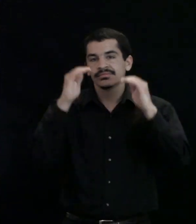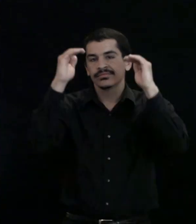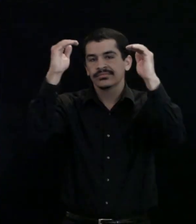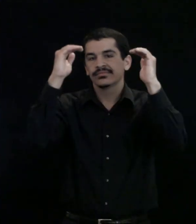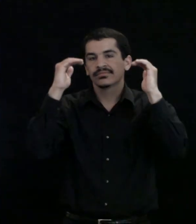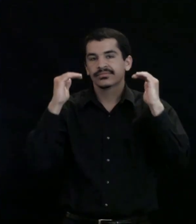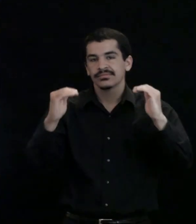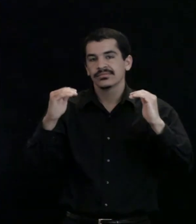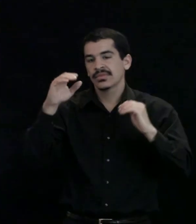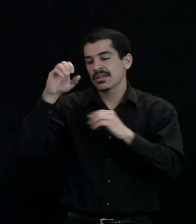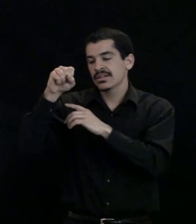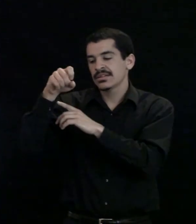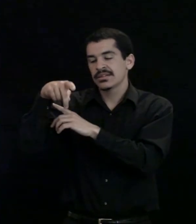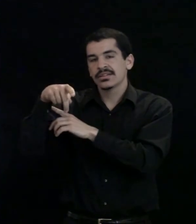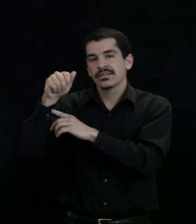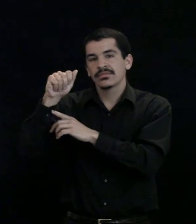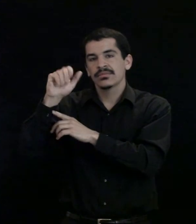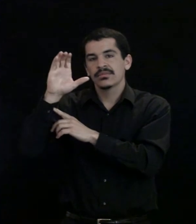Space needs,